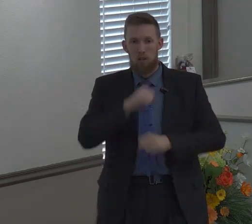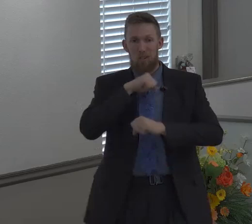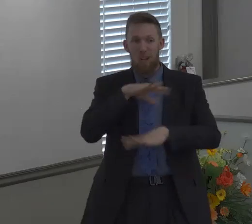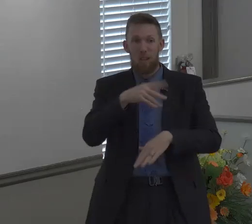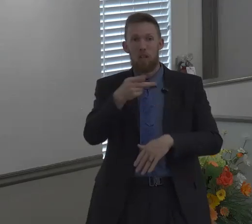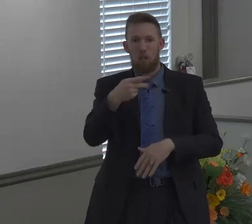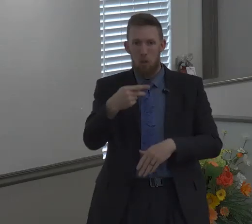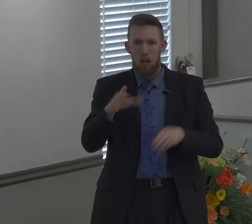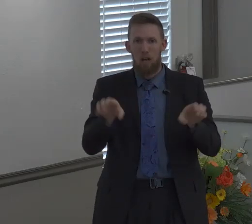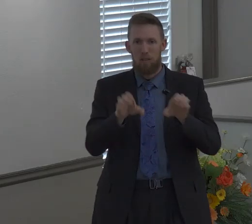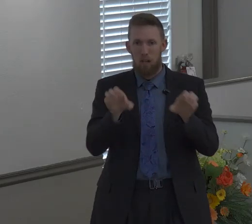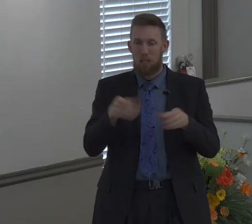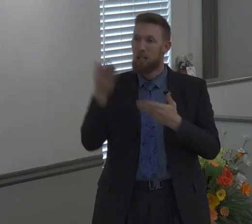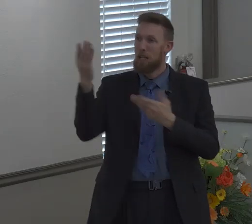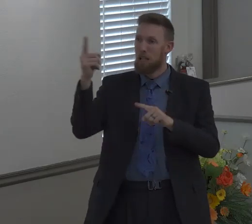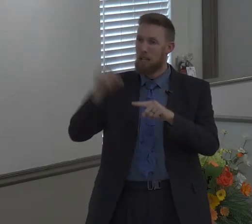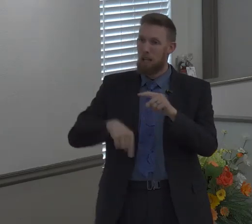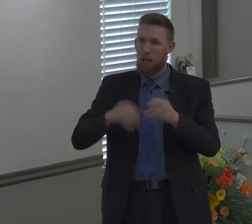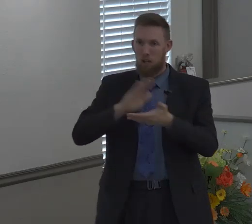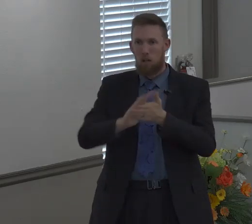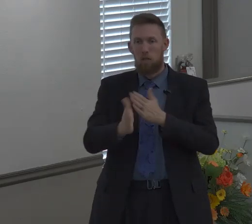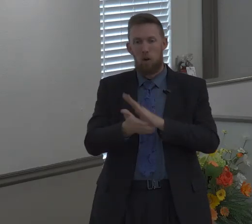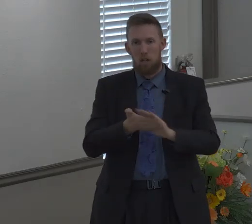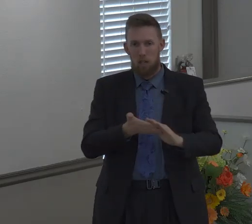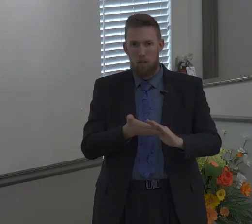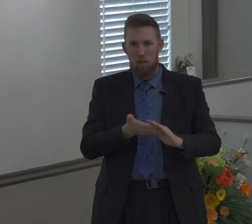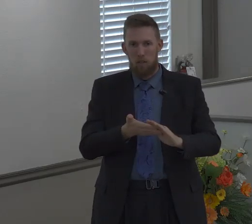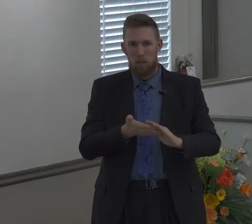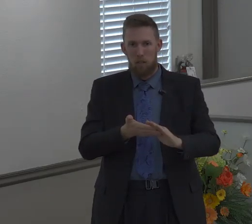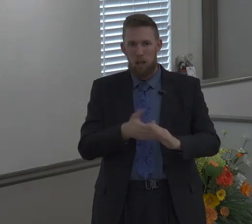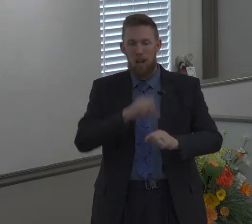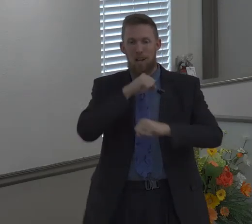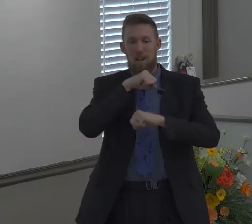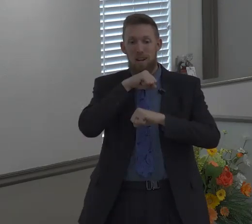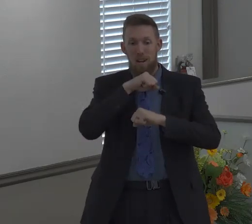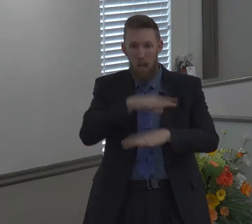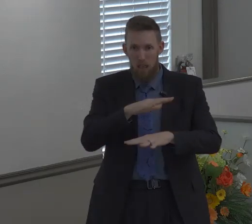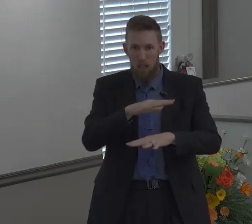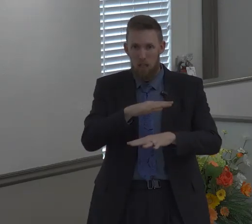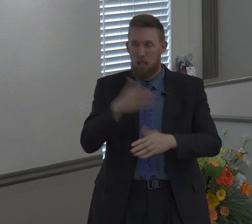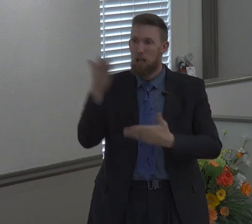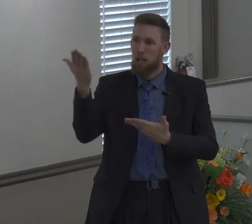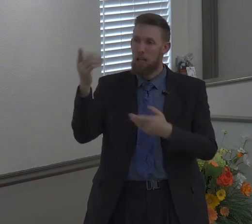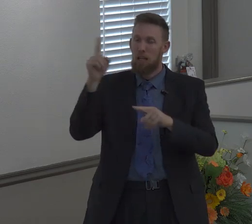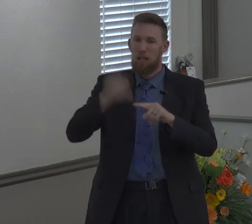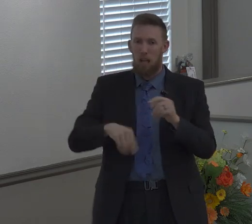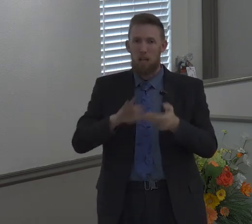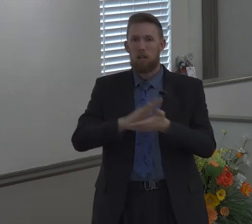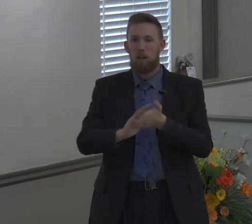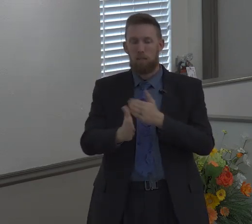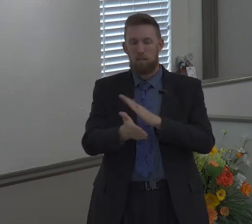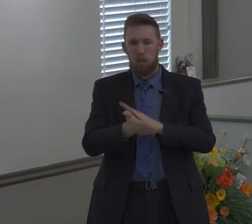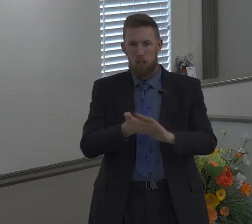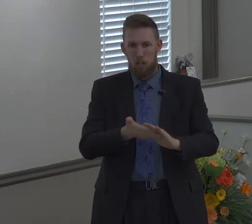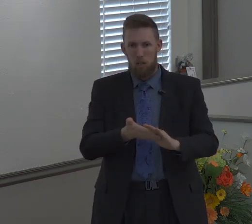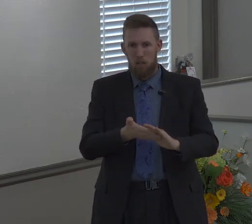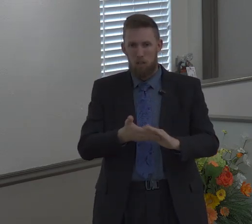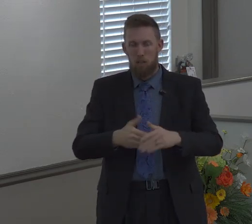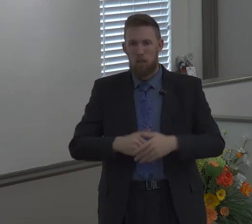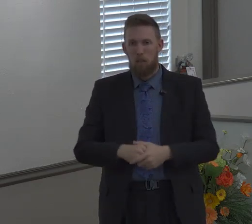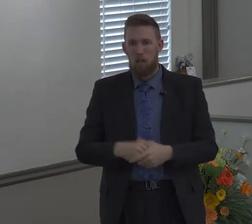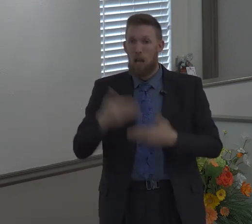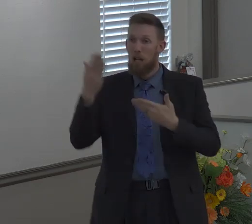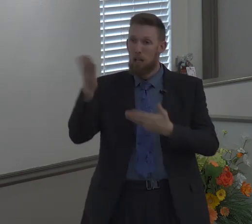There is nothing that you and I have done, nothing that you and I have done, nothing that you and I have done that Jesus